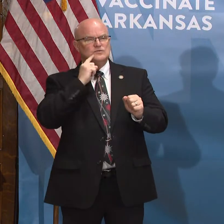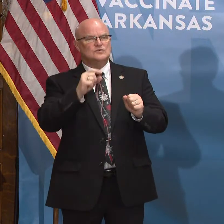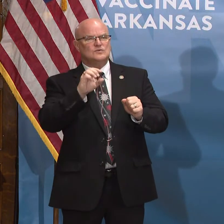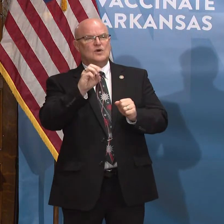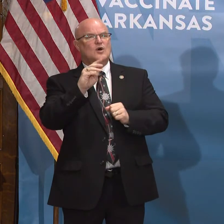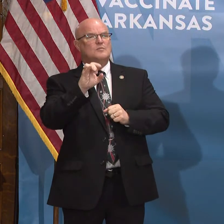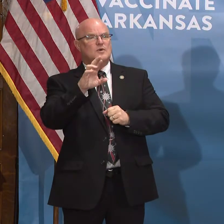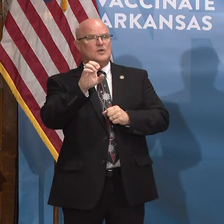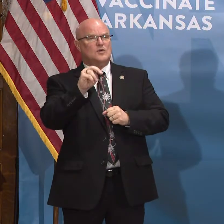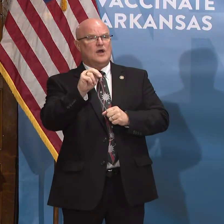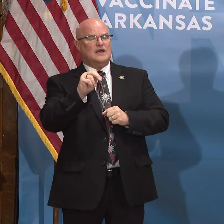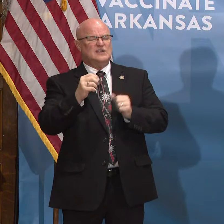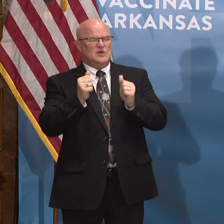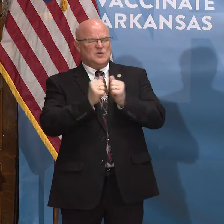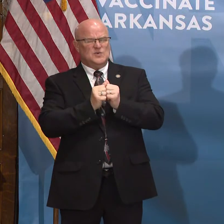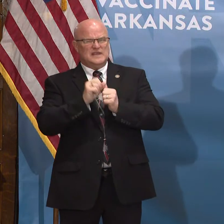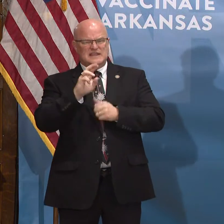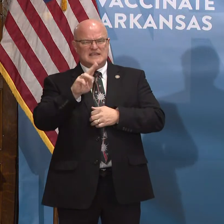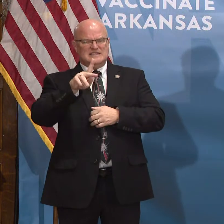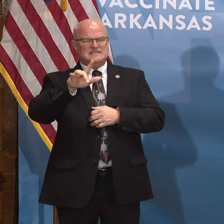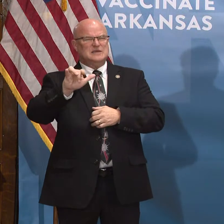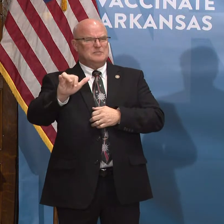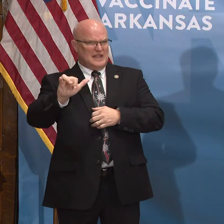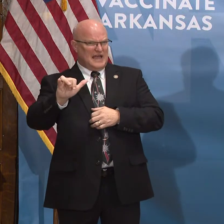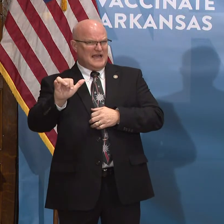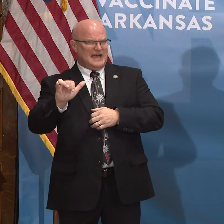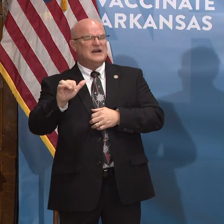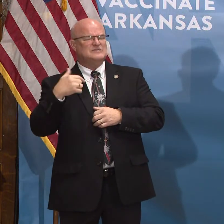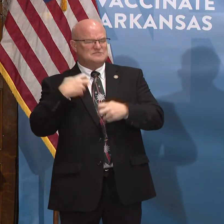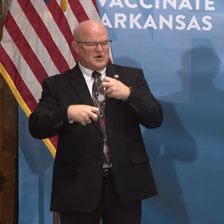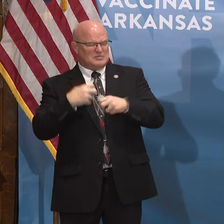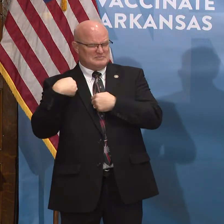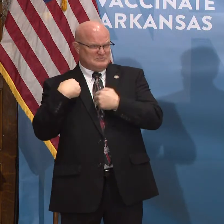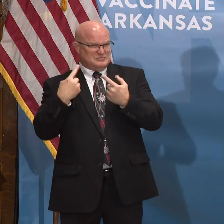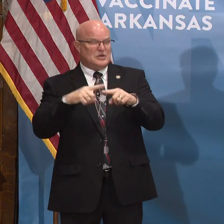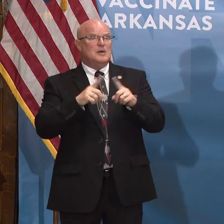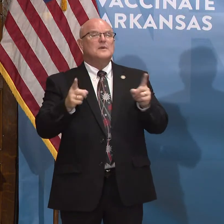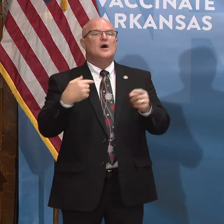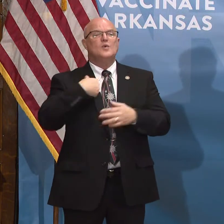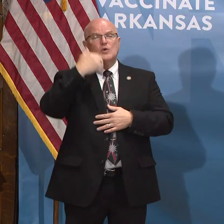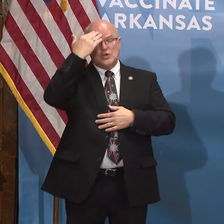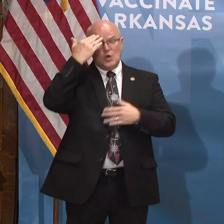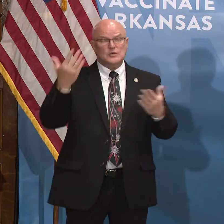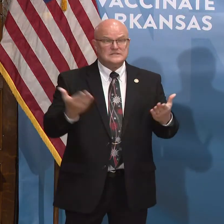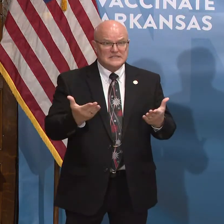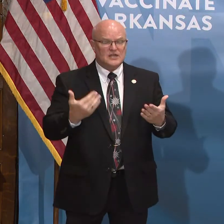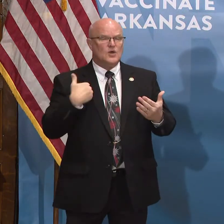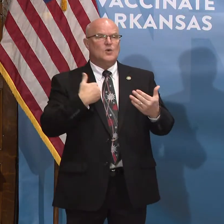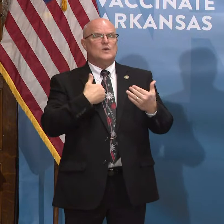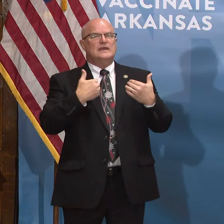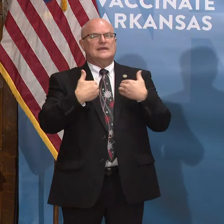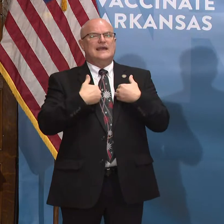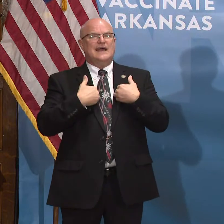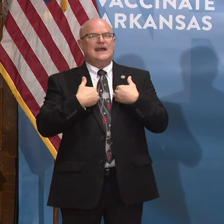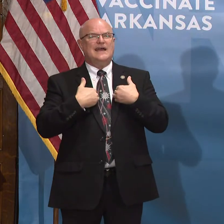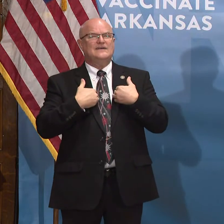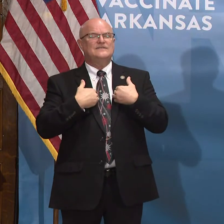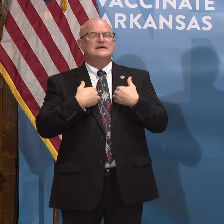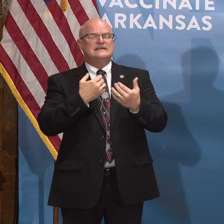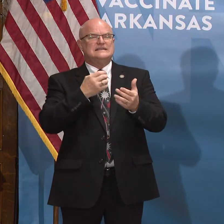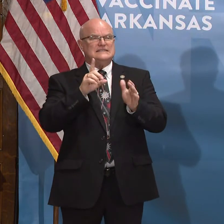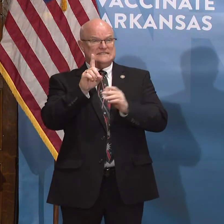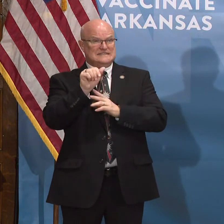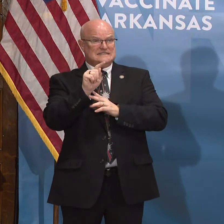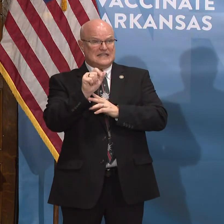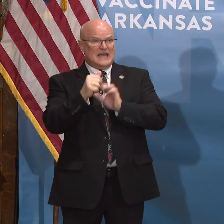limited somewhat because of supply chain issues as everybody else. So we are looking for this. We know it's here. We have epidemiologic data